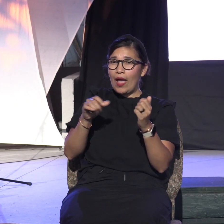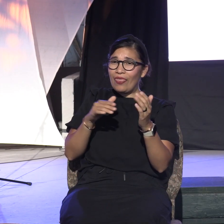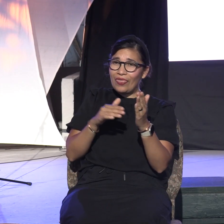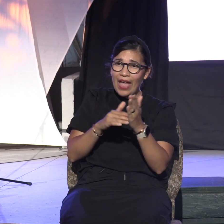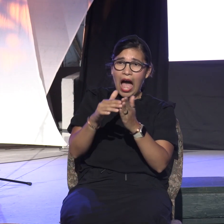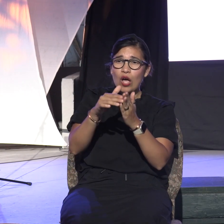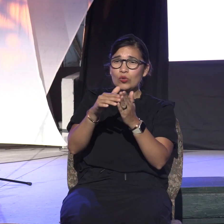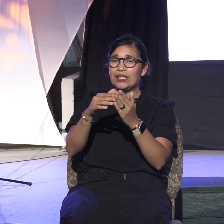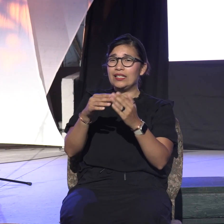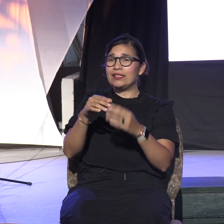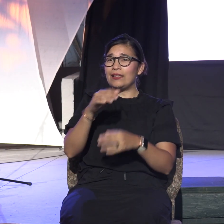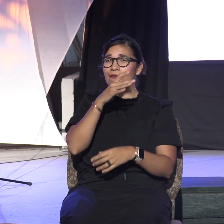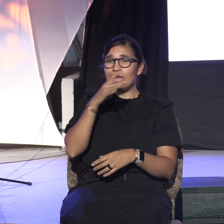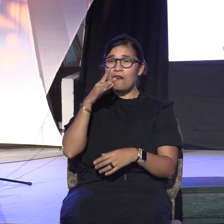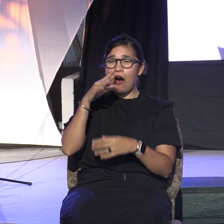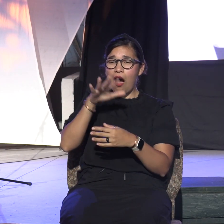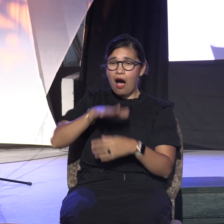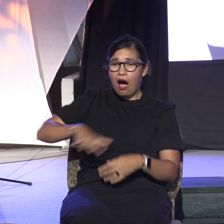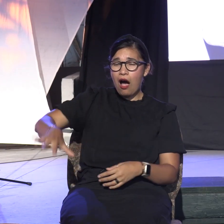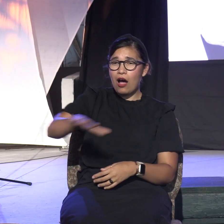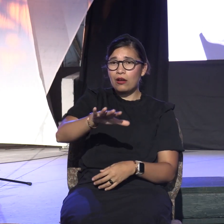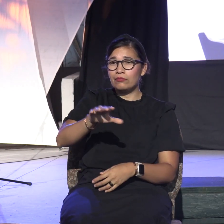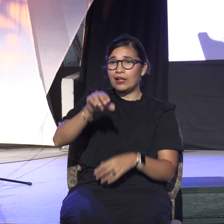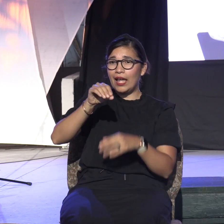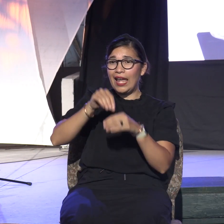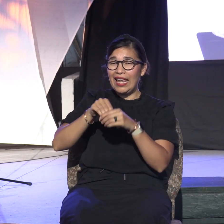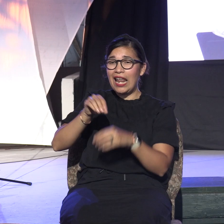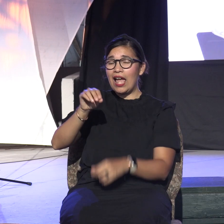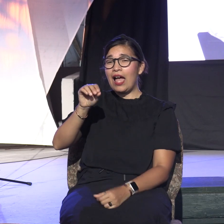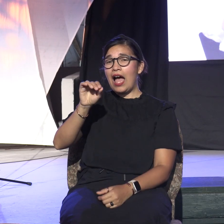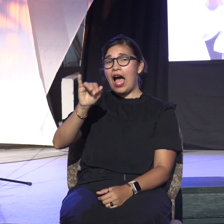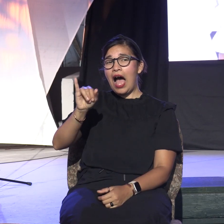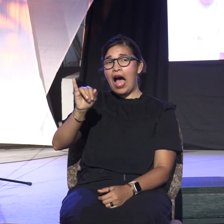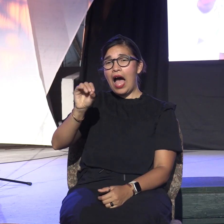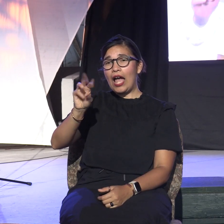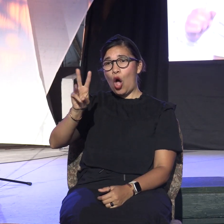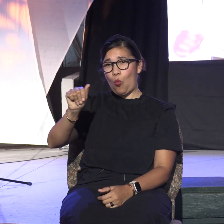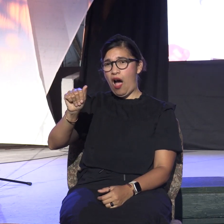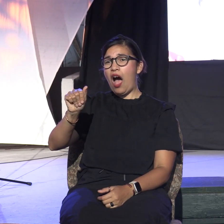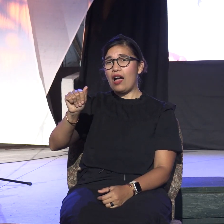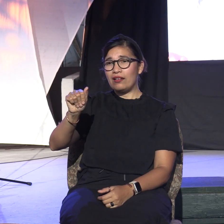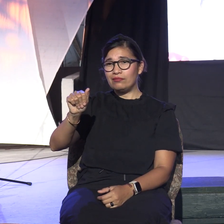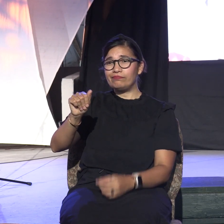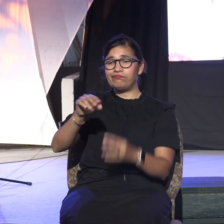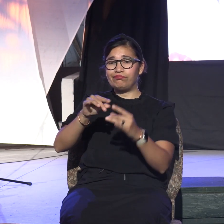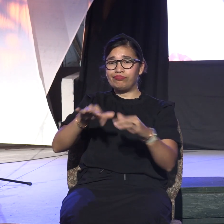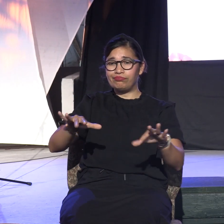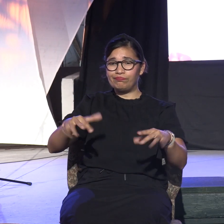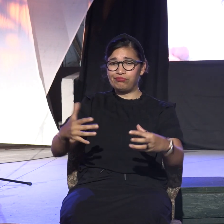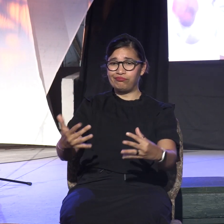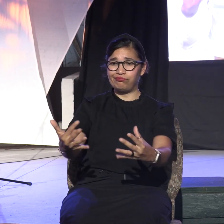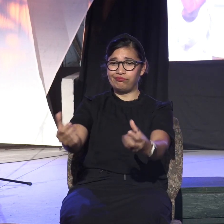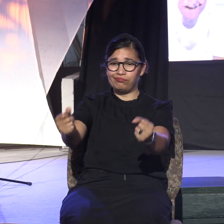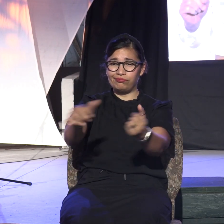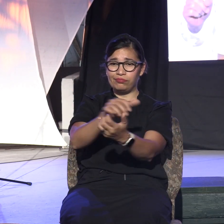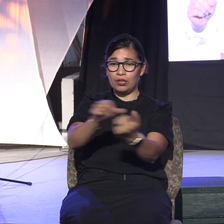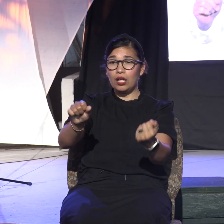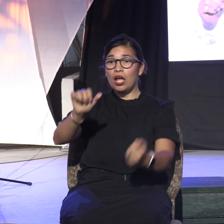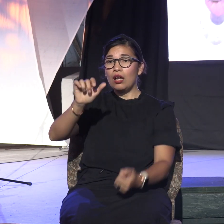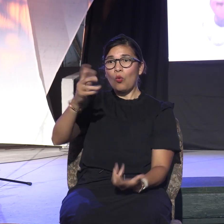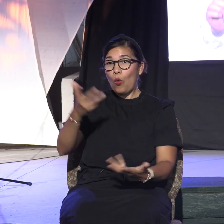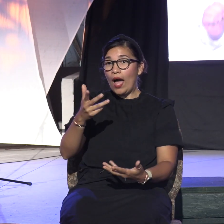He says, locusts don't have a king to get organized. They don't have a draft